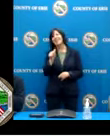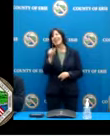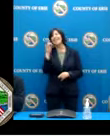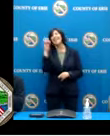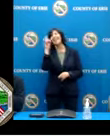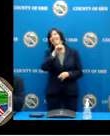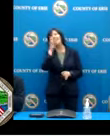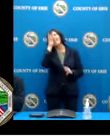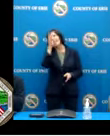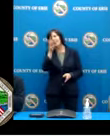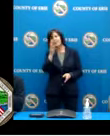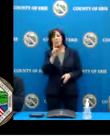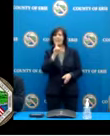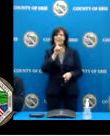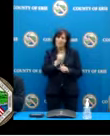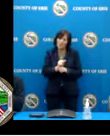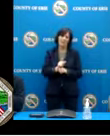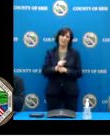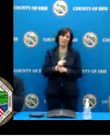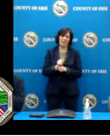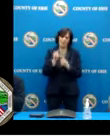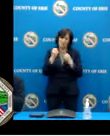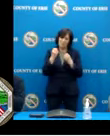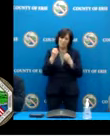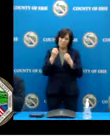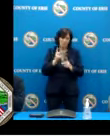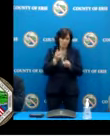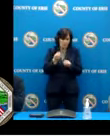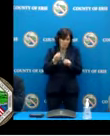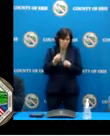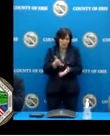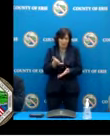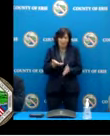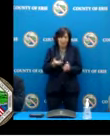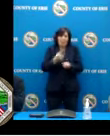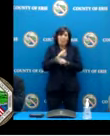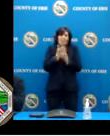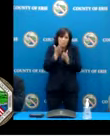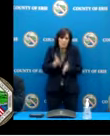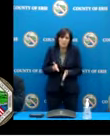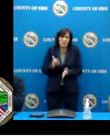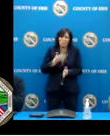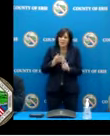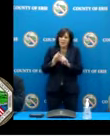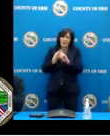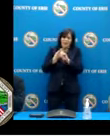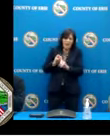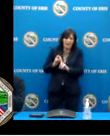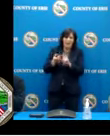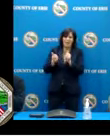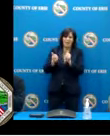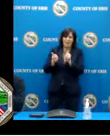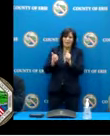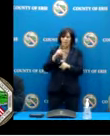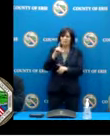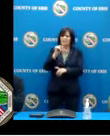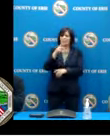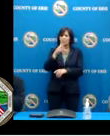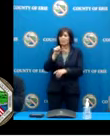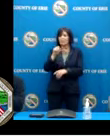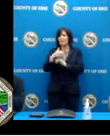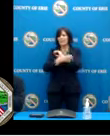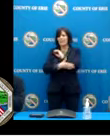real. I know a number of people who lost loved ones, including my colleague from Dutchess County, Mark